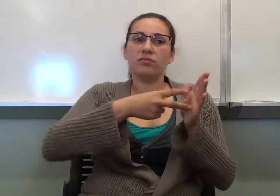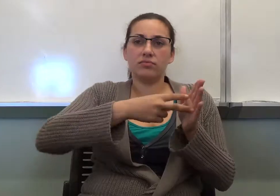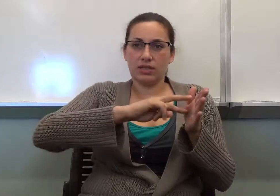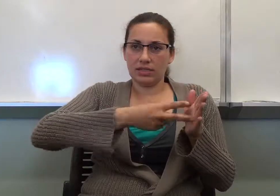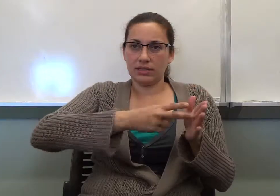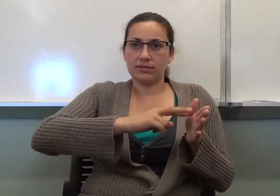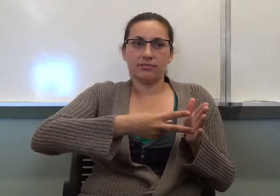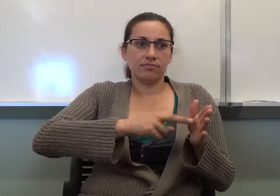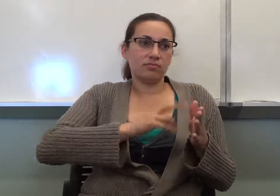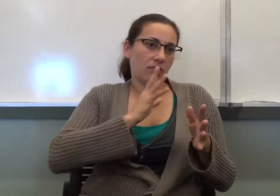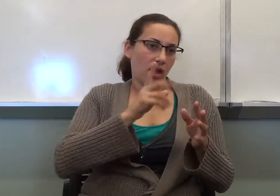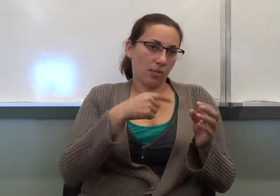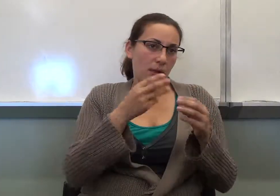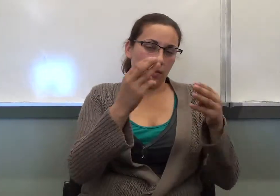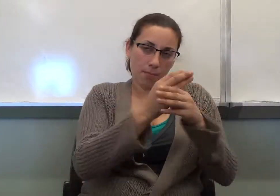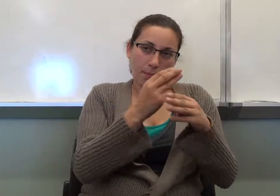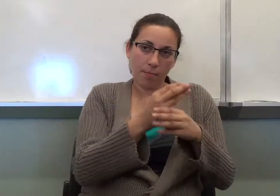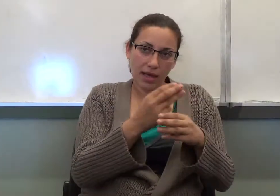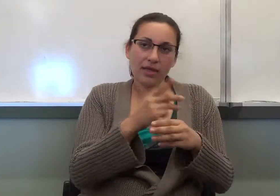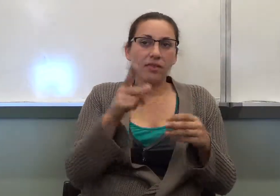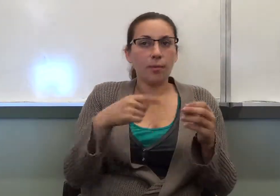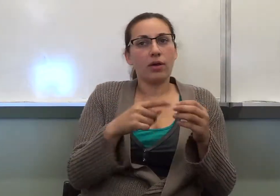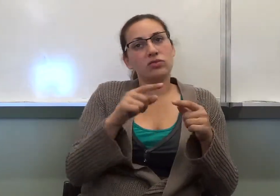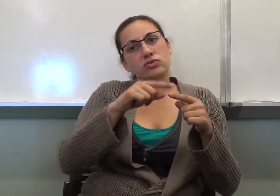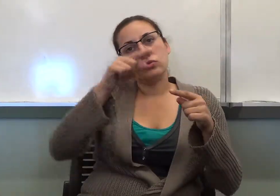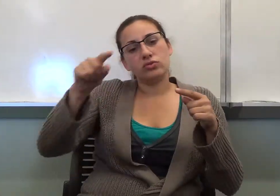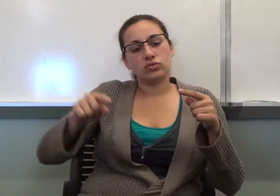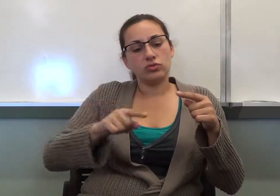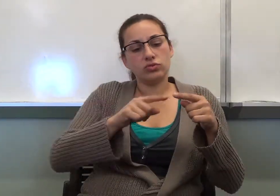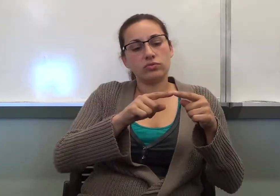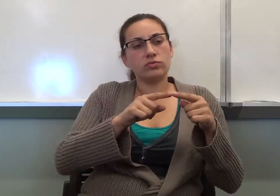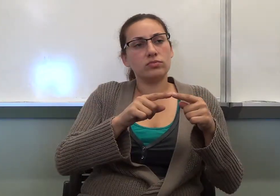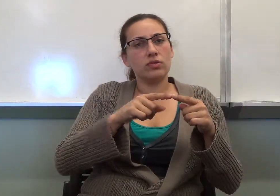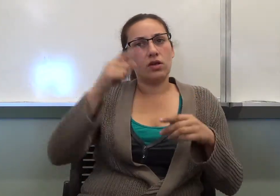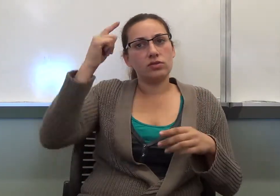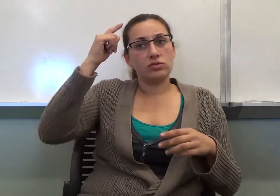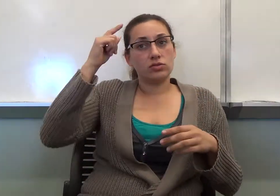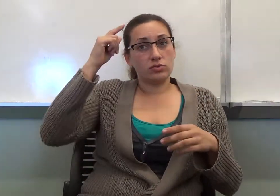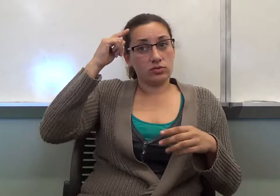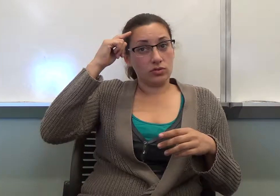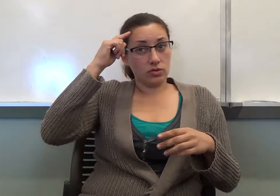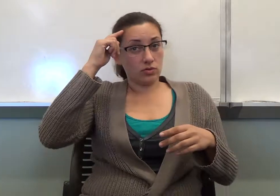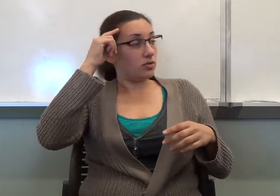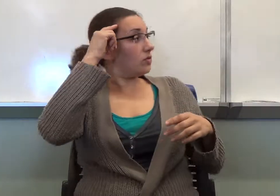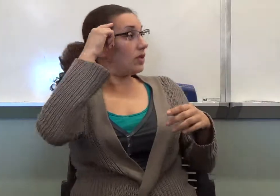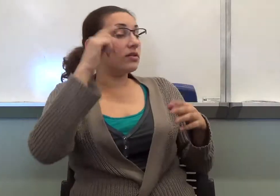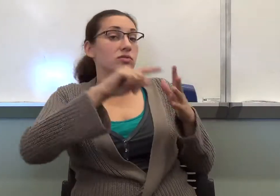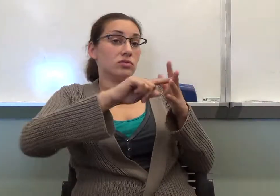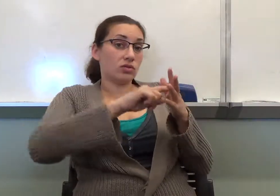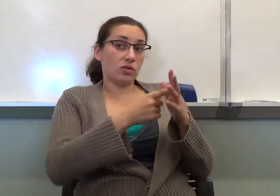to talk about the mathematics of it. It starts with the idea of a point, and remember that idea is not well defined